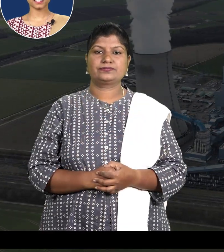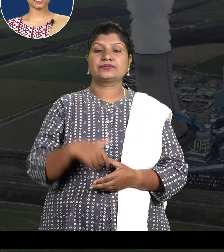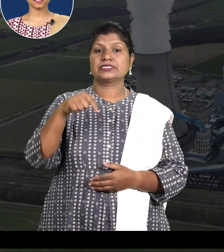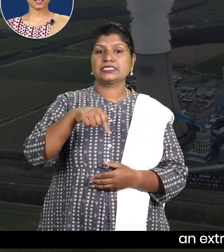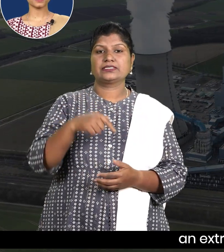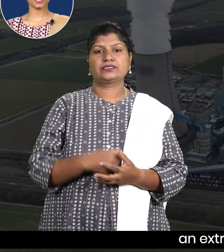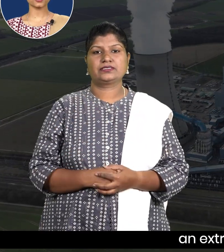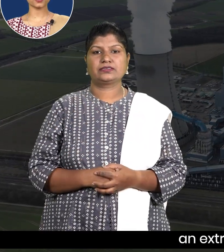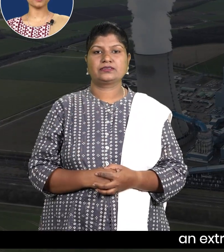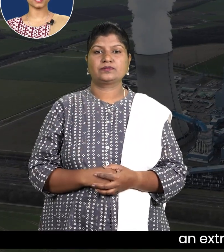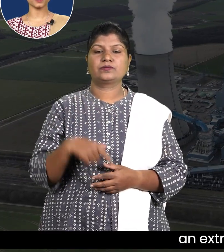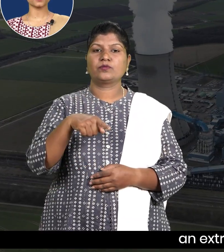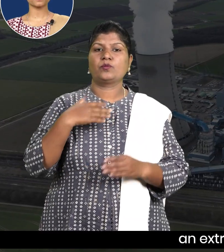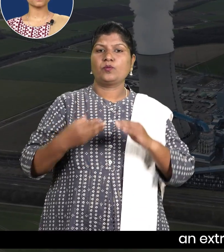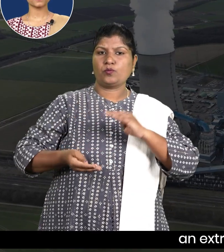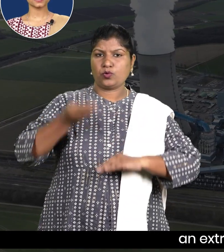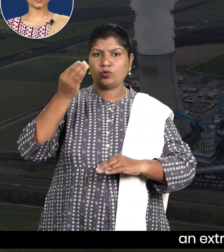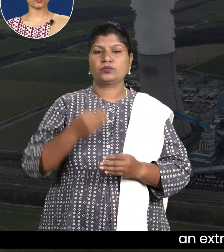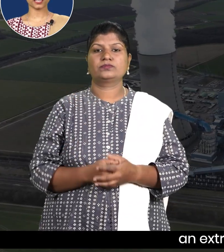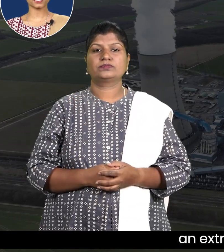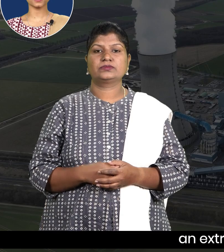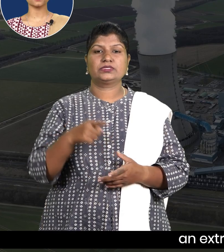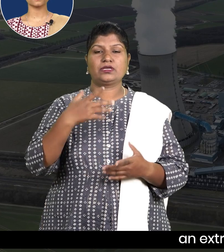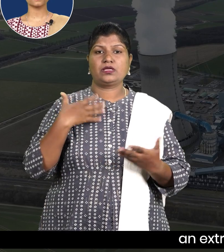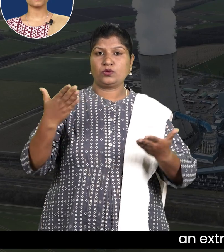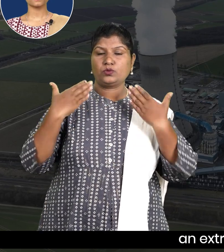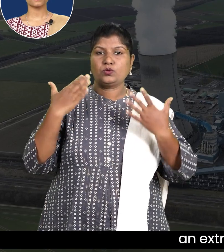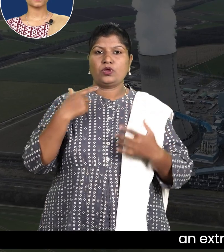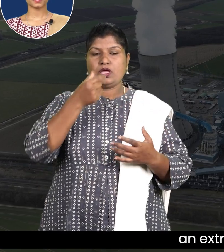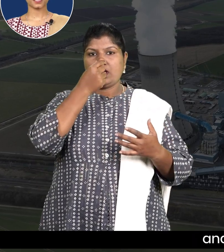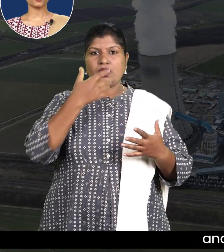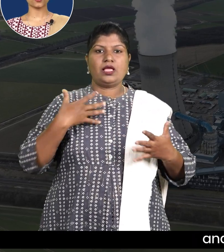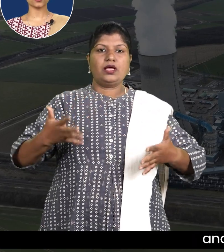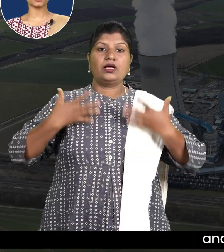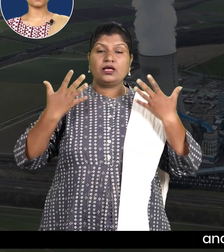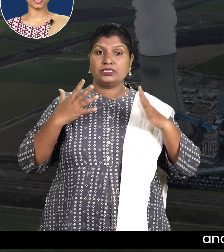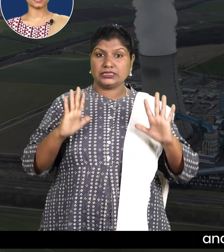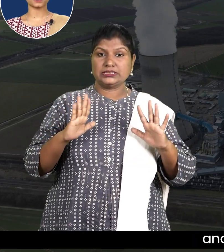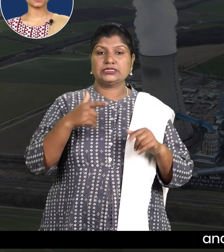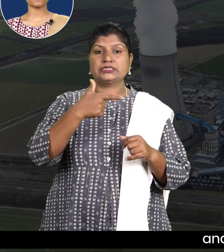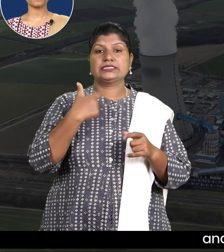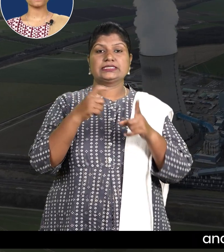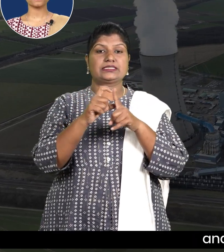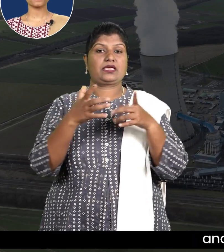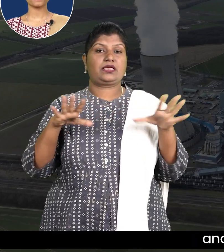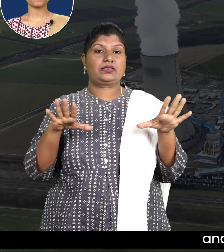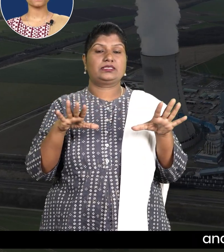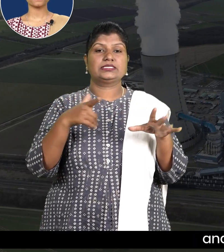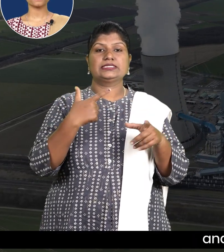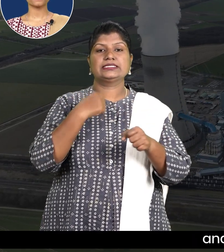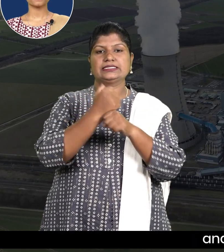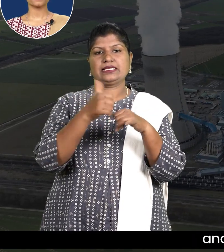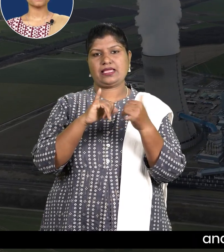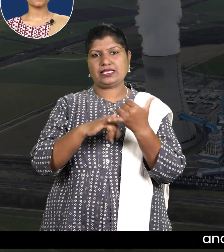It is an extremely suffocating and corrosive gas.